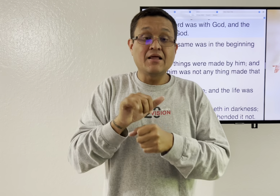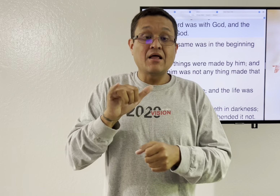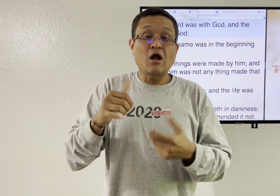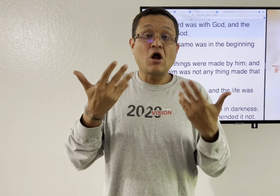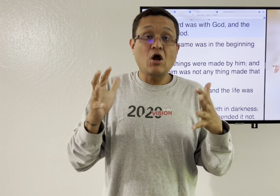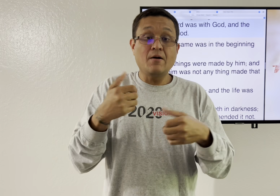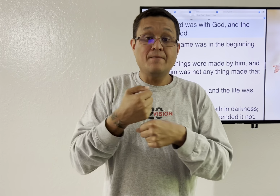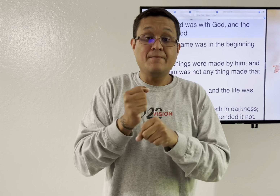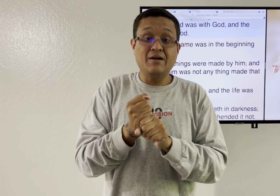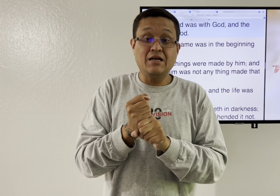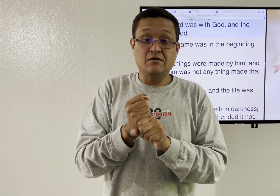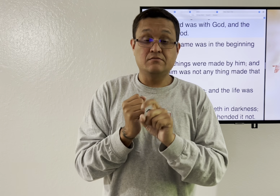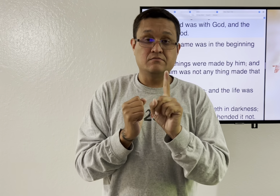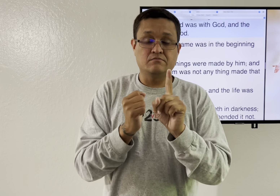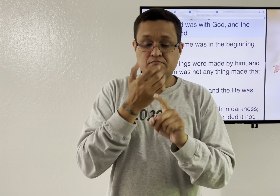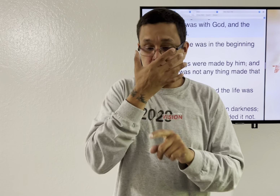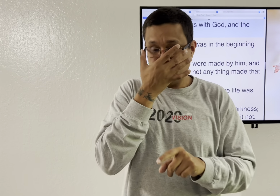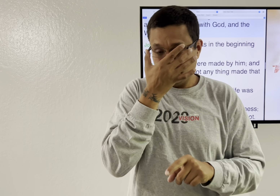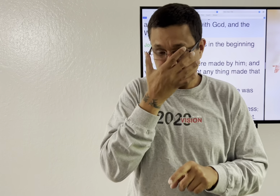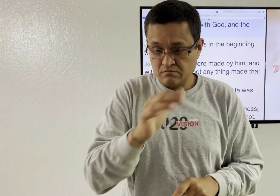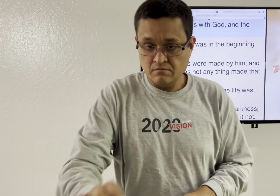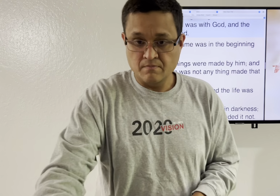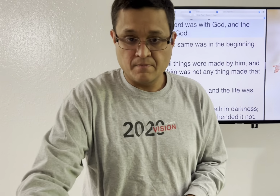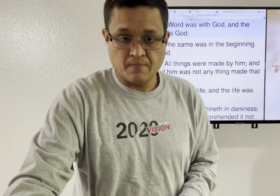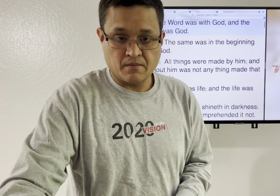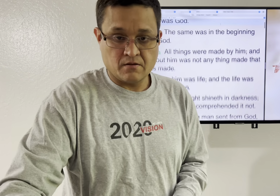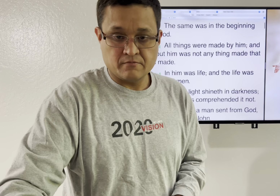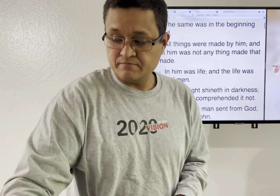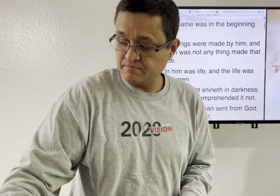And without Him was not anything made that was made.